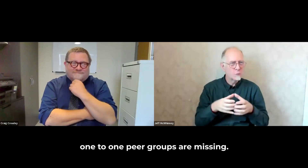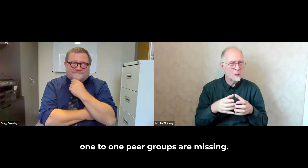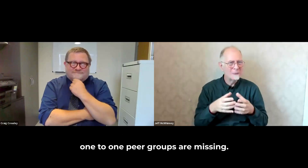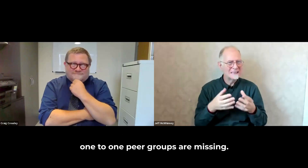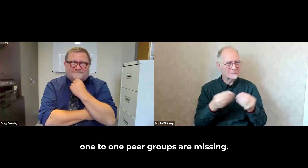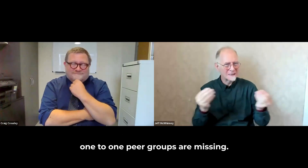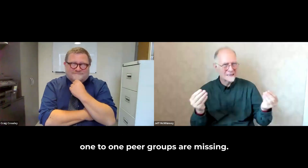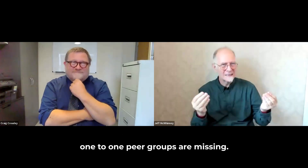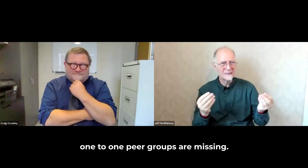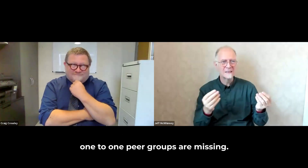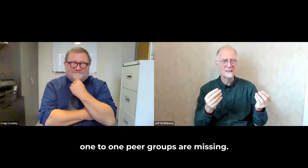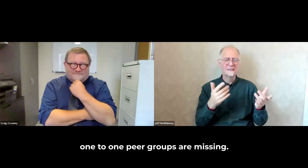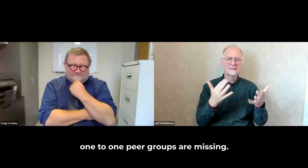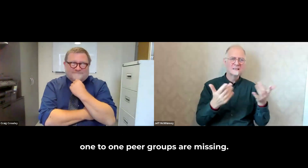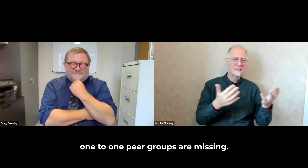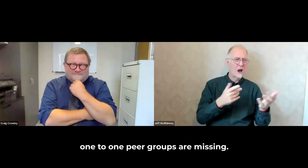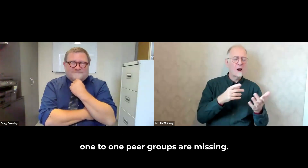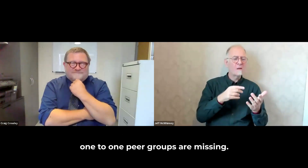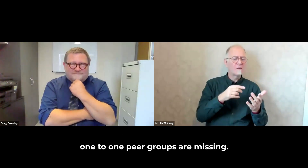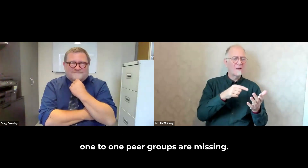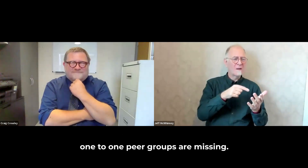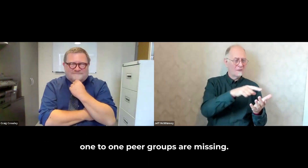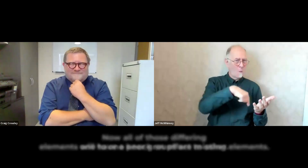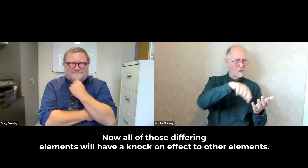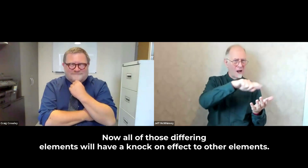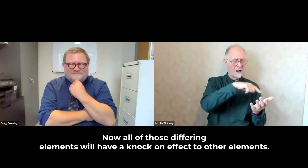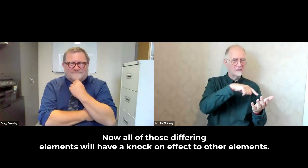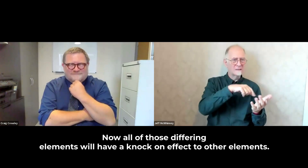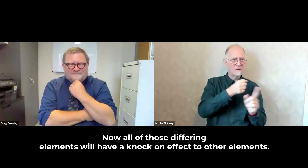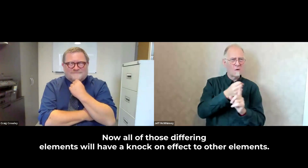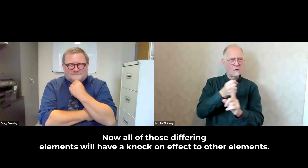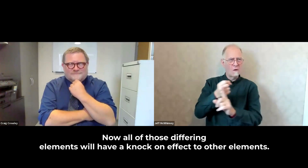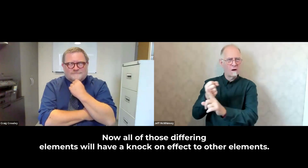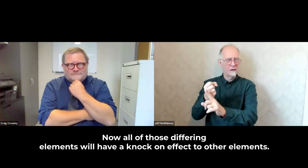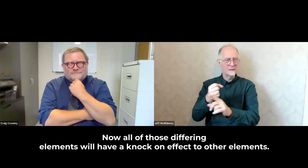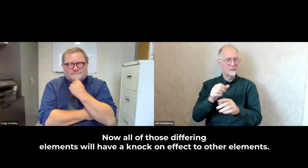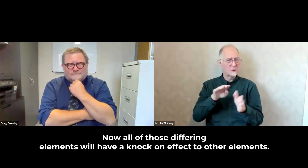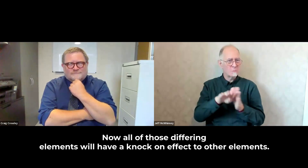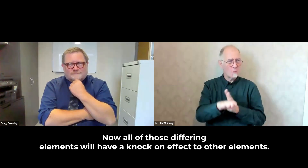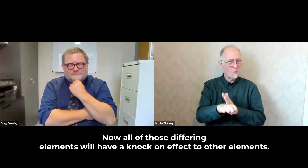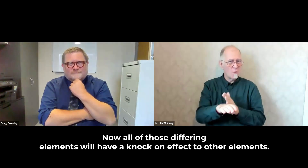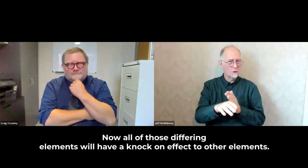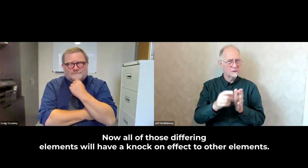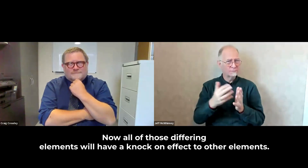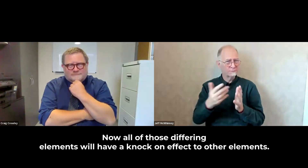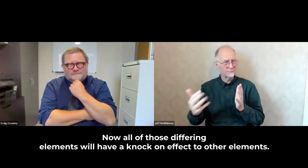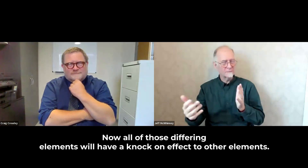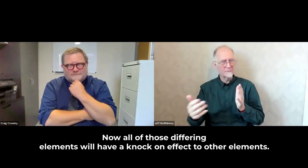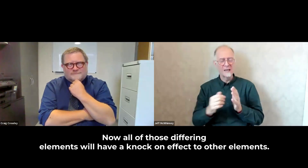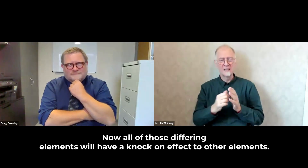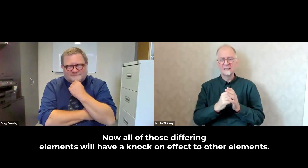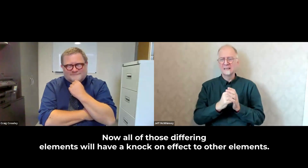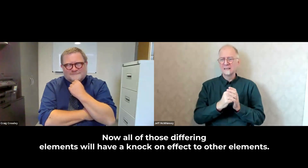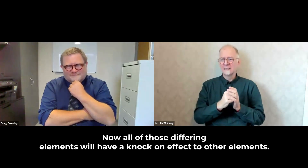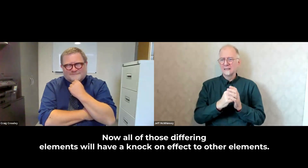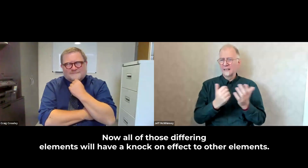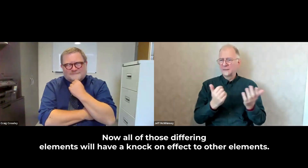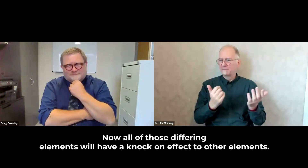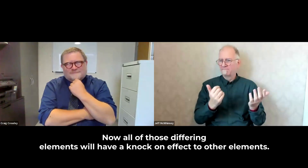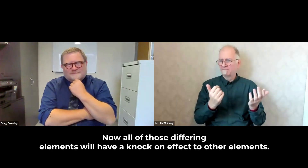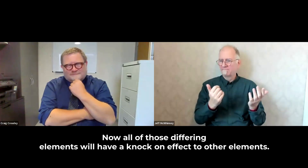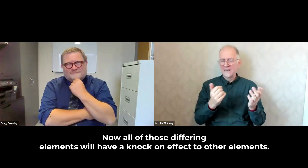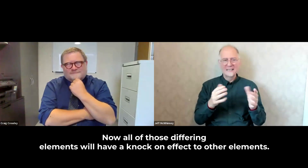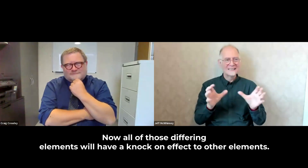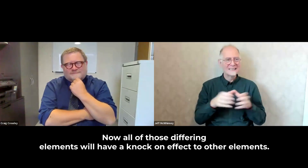therapists, one-to-one. Peer groups are missing now. All of those different elements will have a